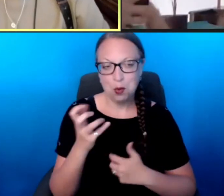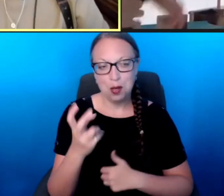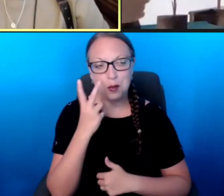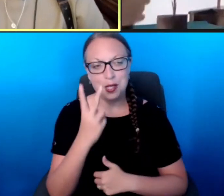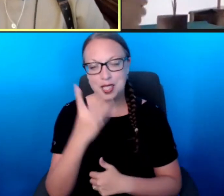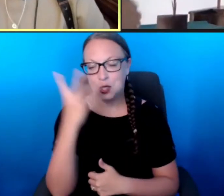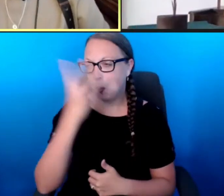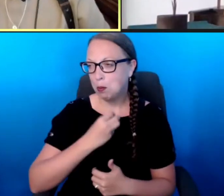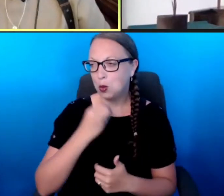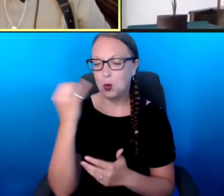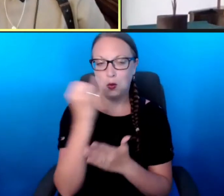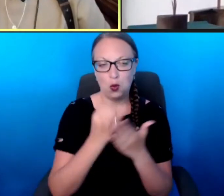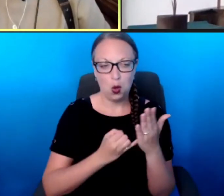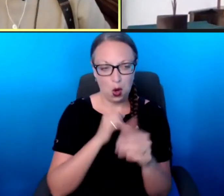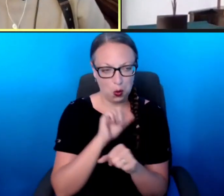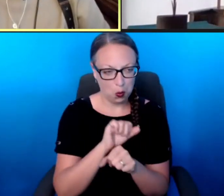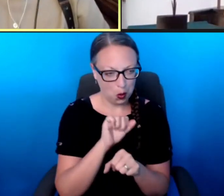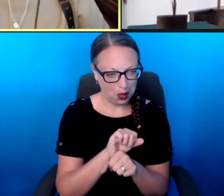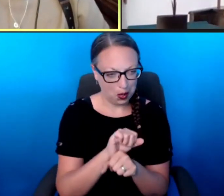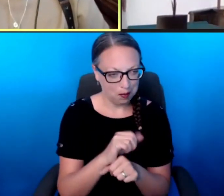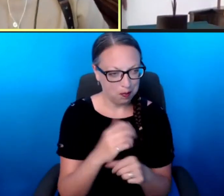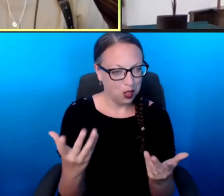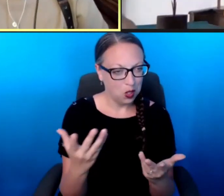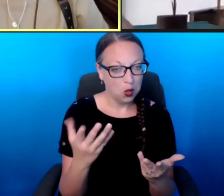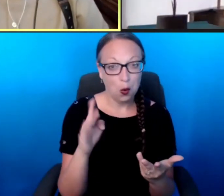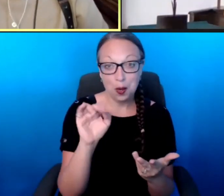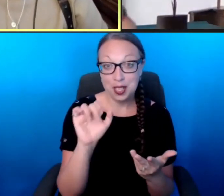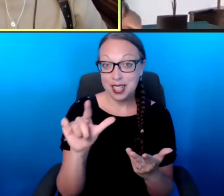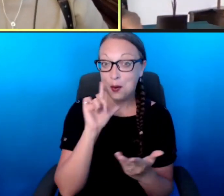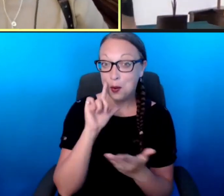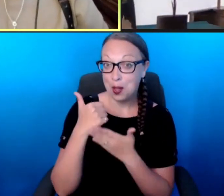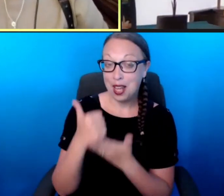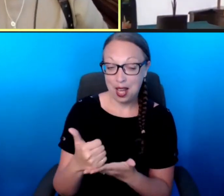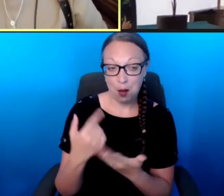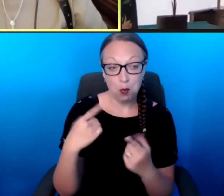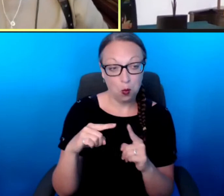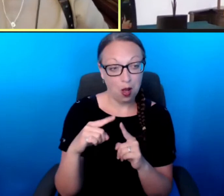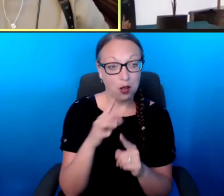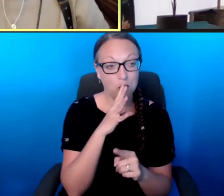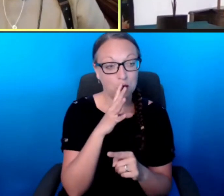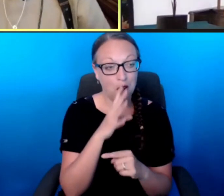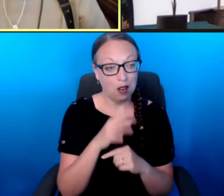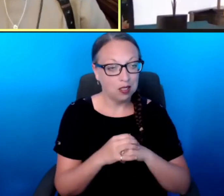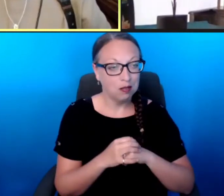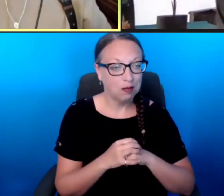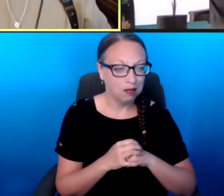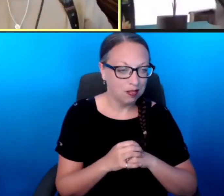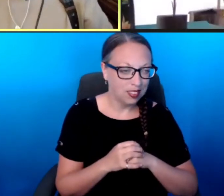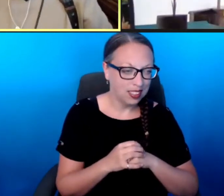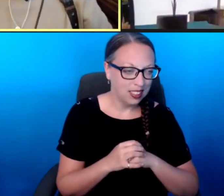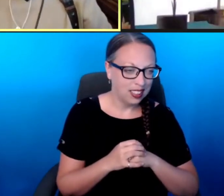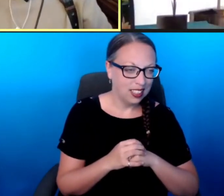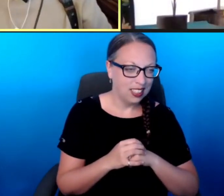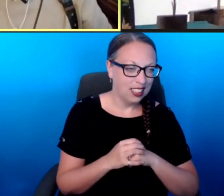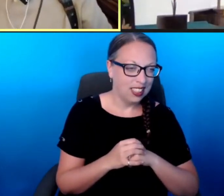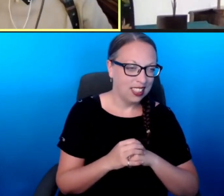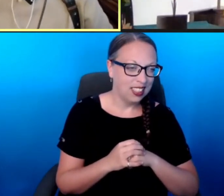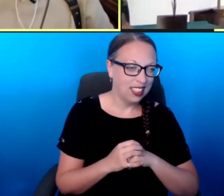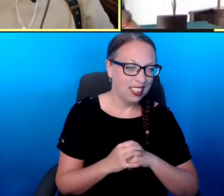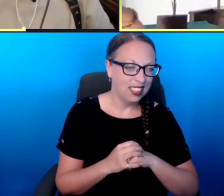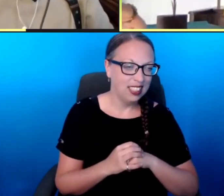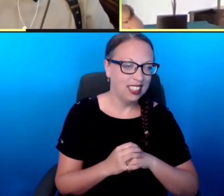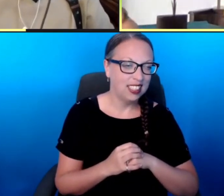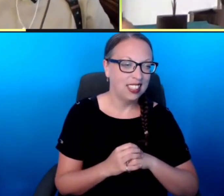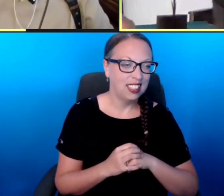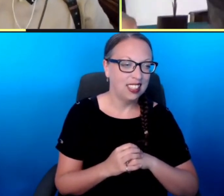beautiful artwork. So Carol's going to assist you while you're going to talk. Give us a quick review. Don't turn away from the mic. I'm not